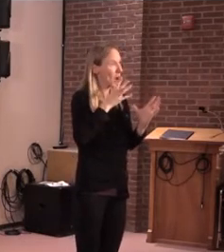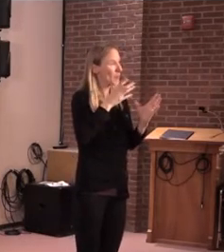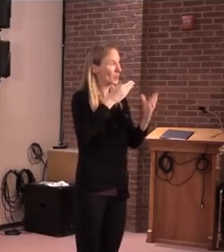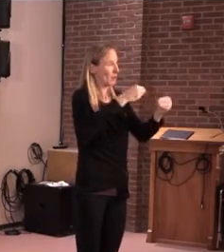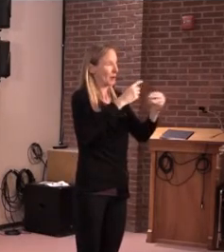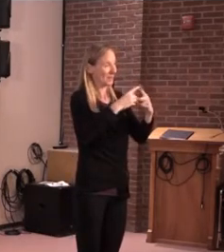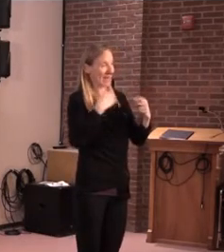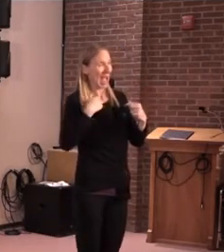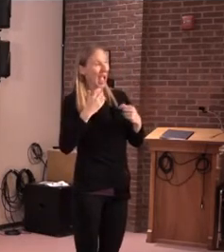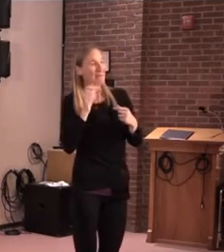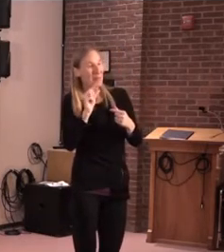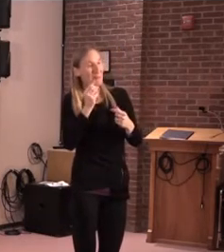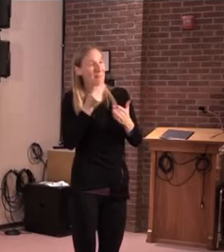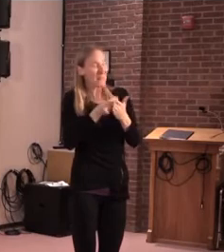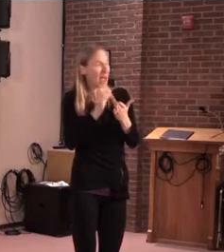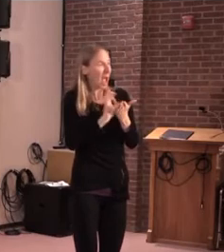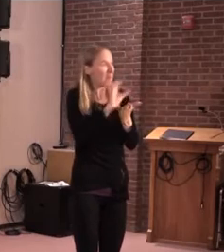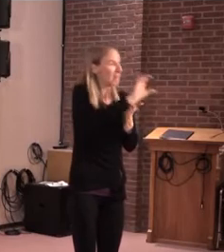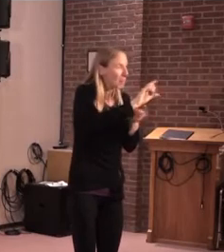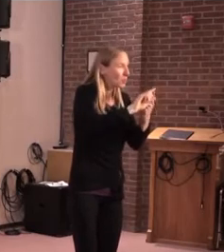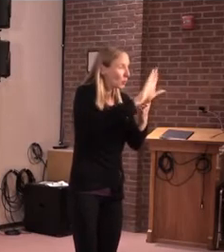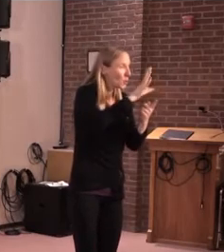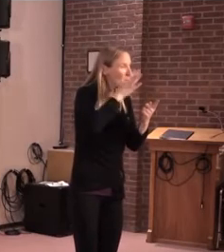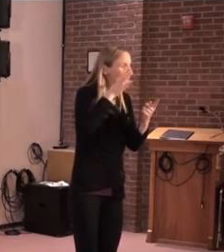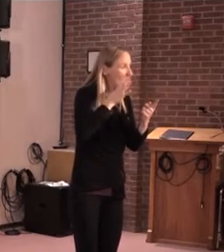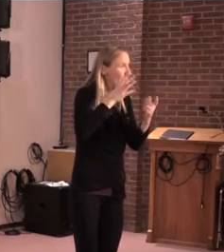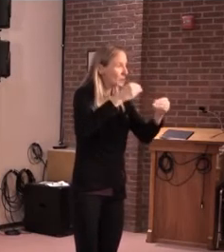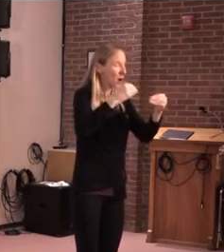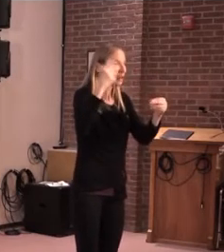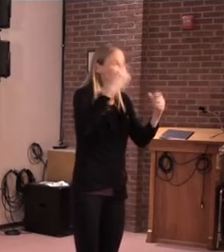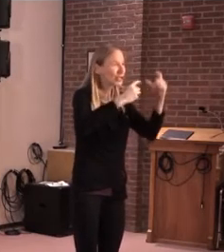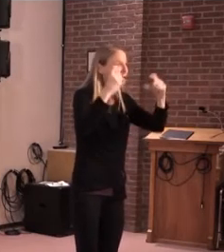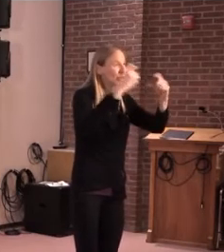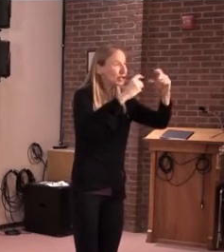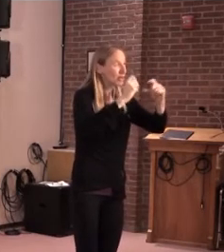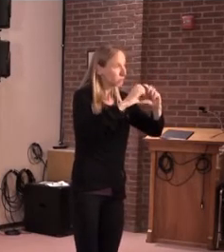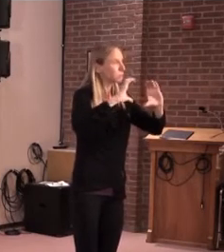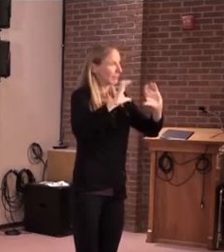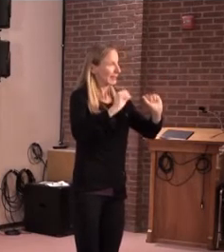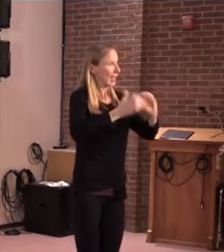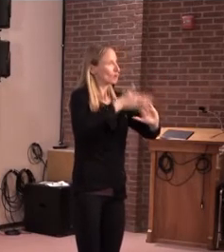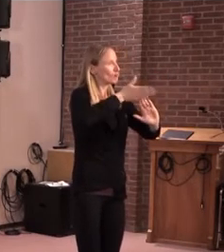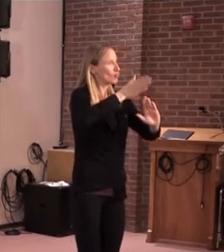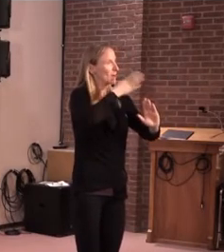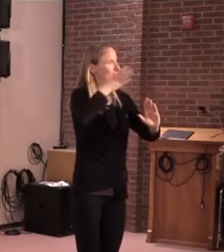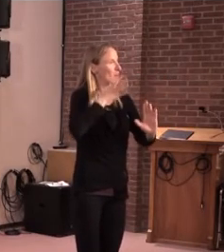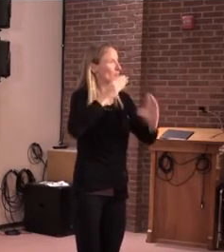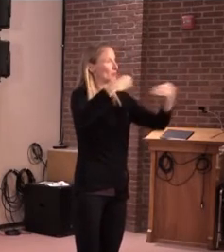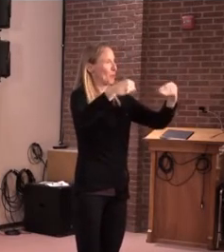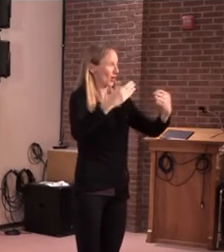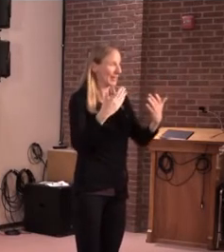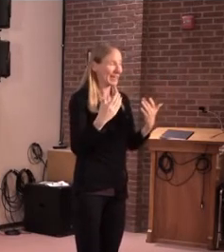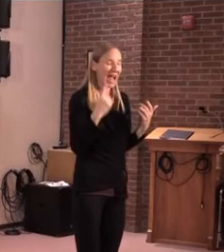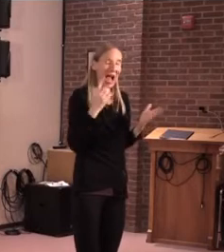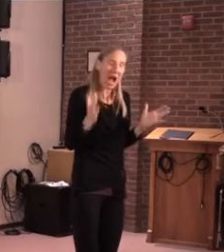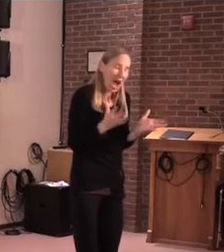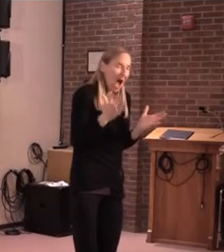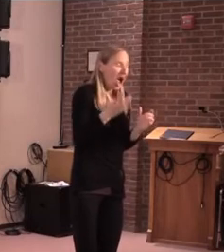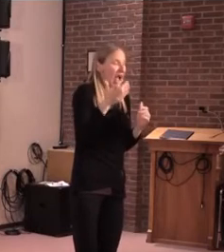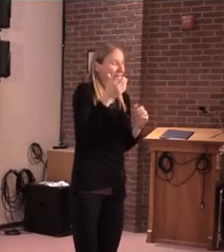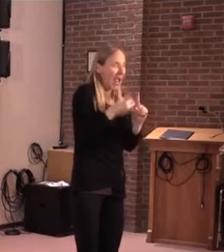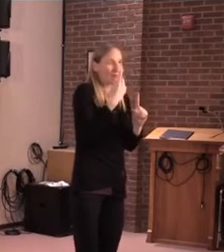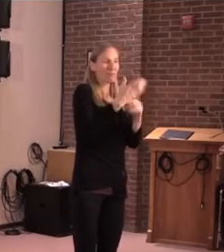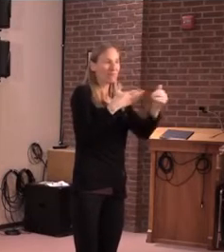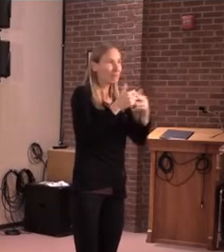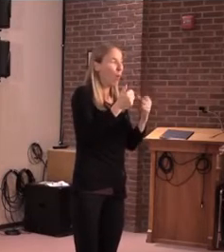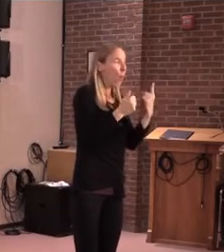this. So I think there's opportunities. We just have to be creative to find them, and I would encourage everyone, doesn't matter the size of the business, to look at all